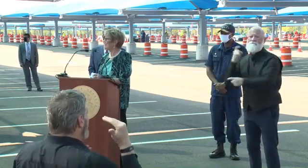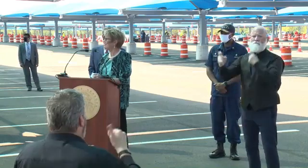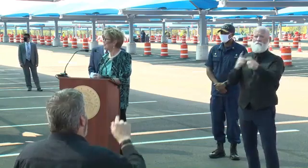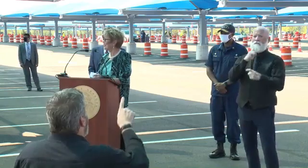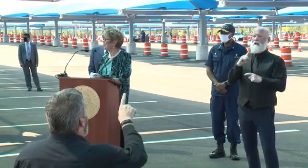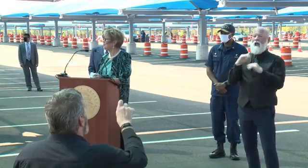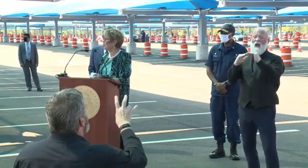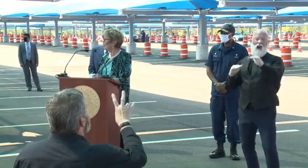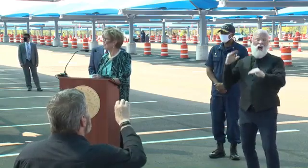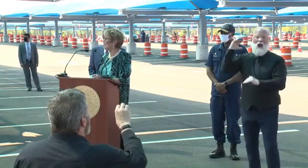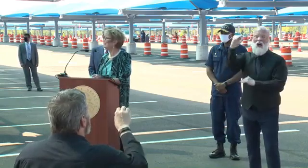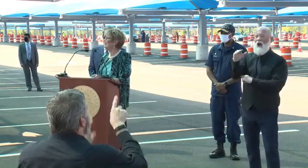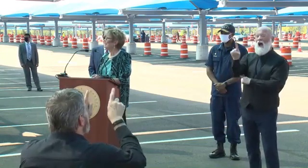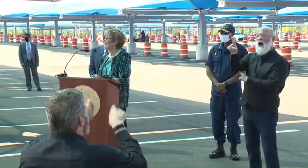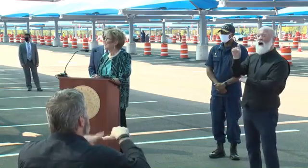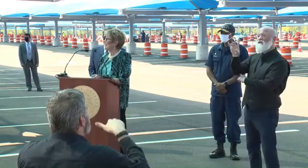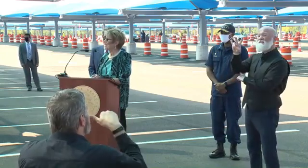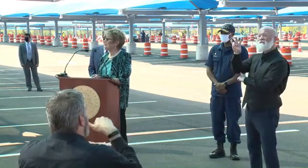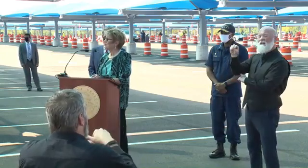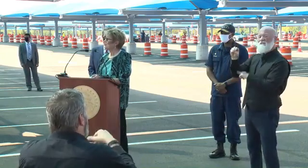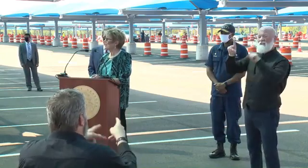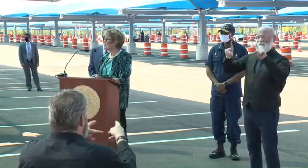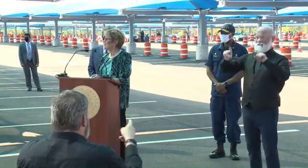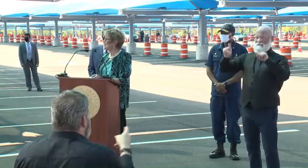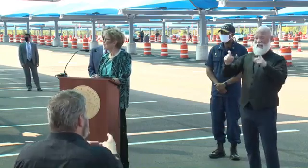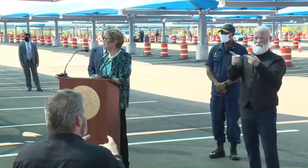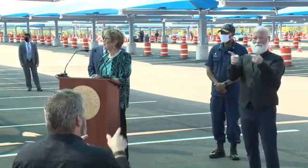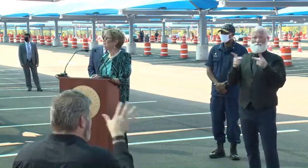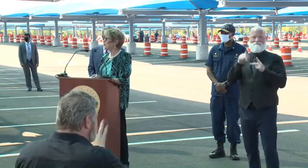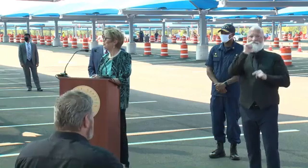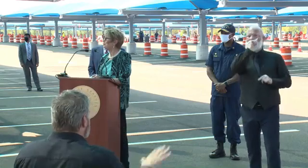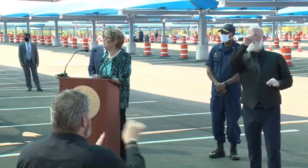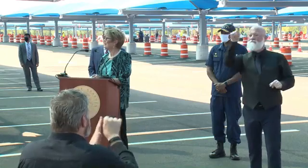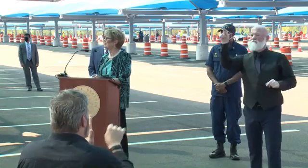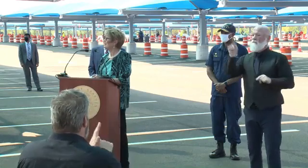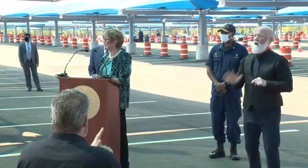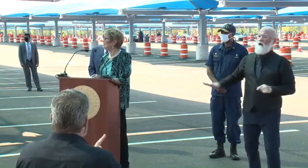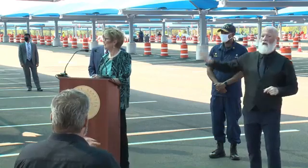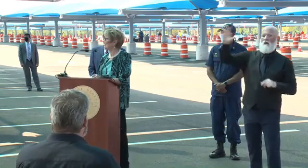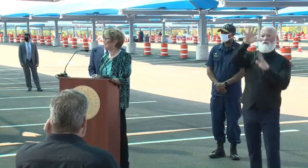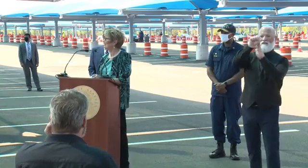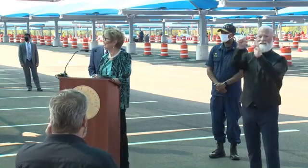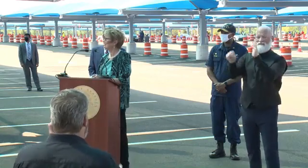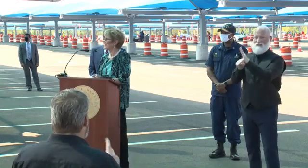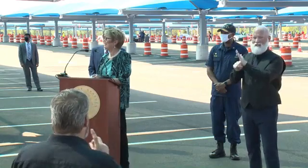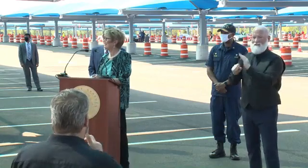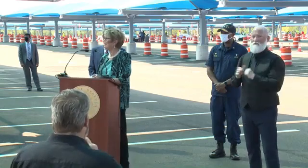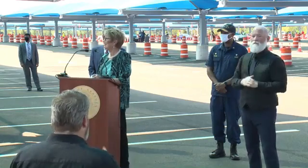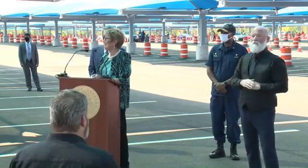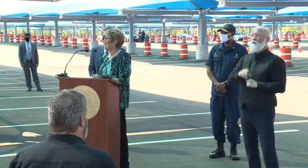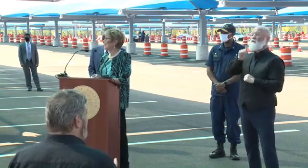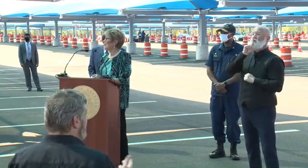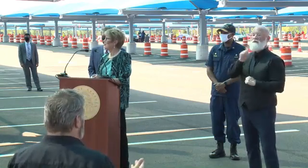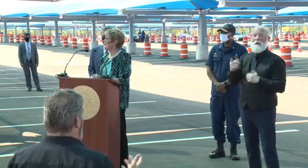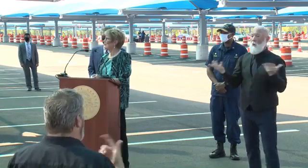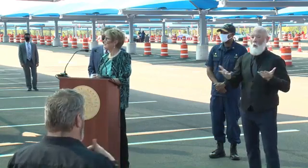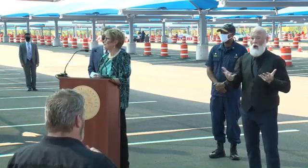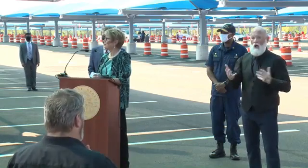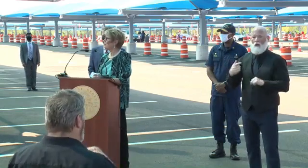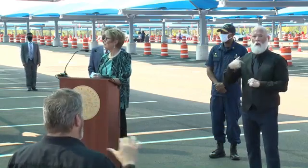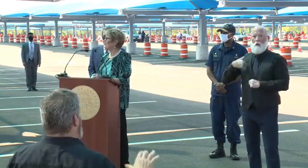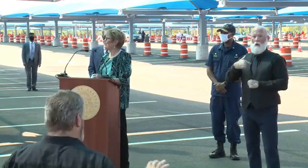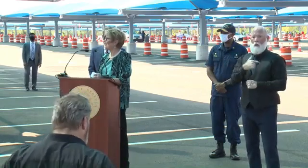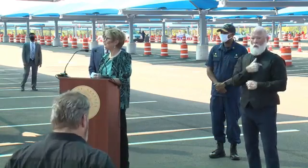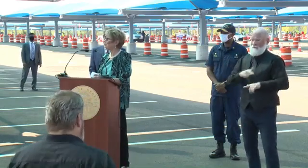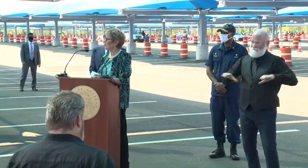test sites statewide, and we actually do about 40% of the testing in the state. And